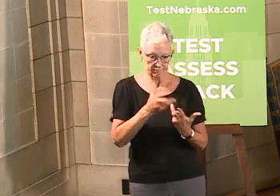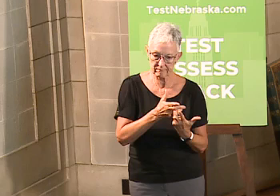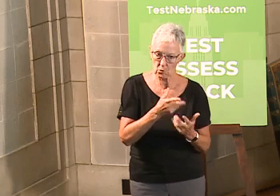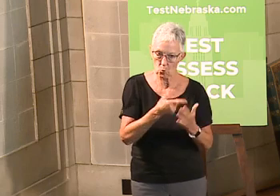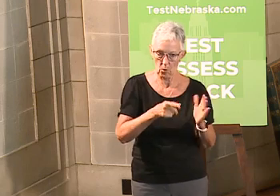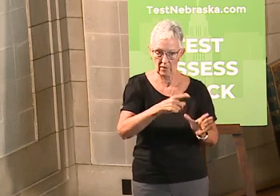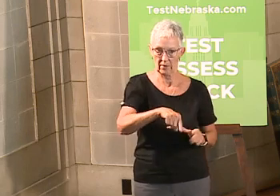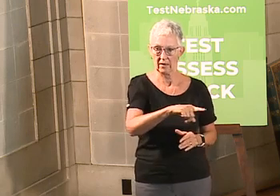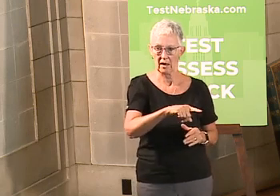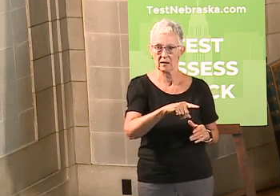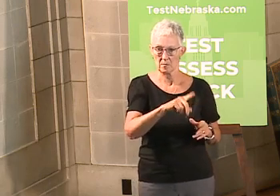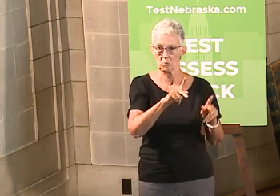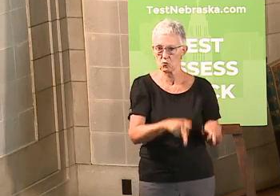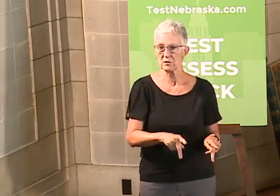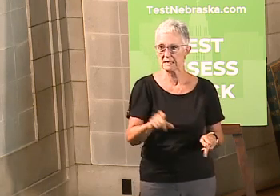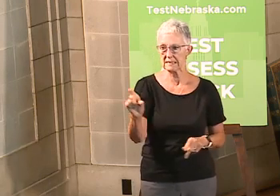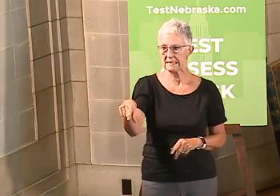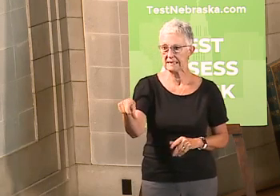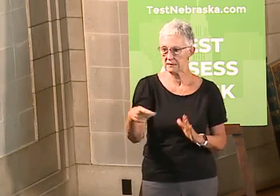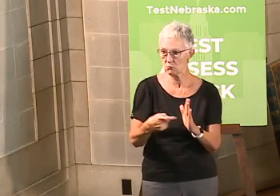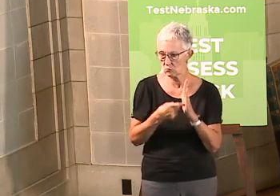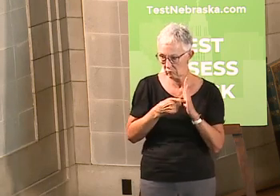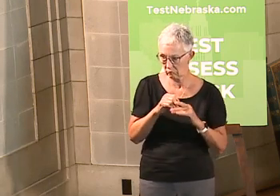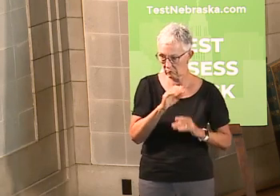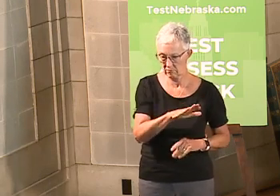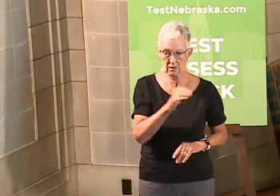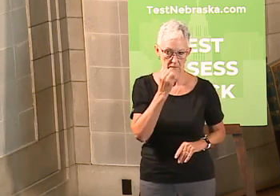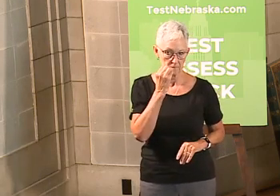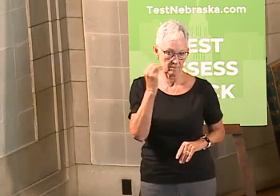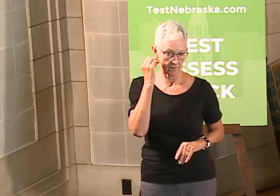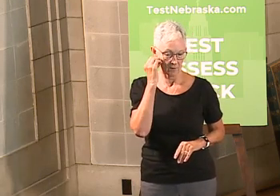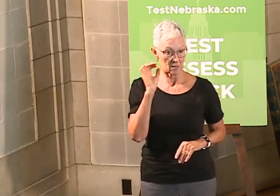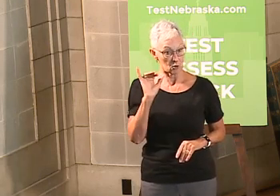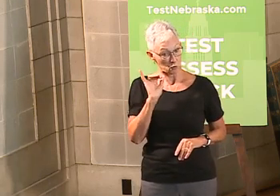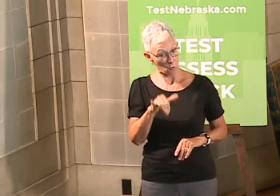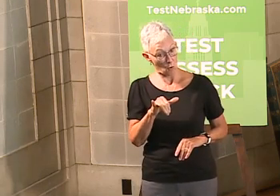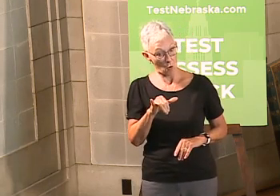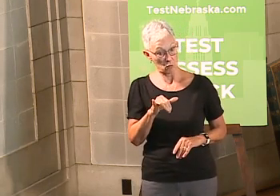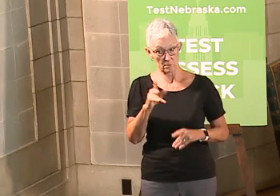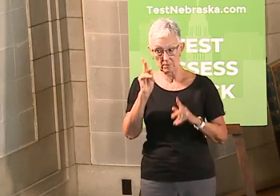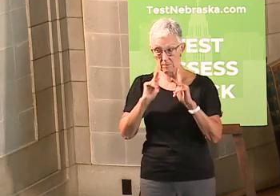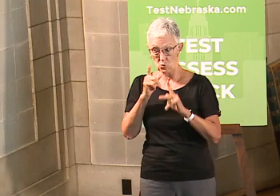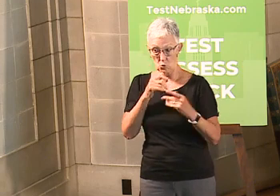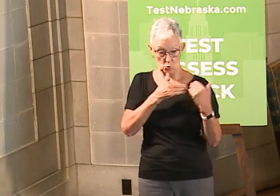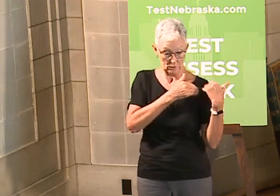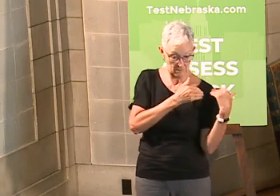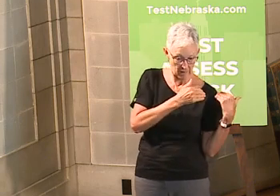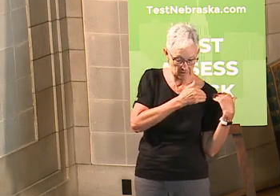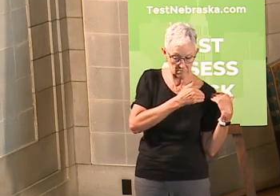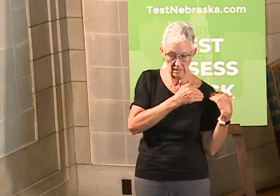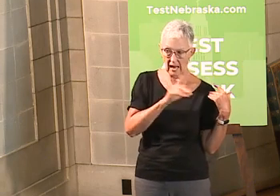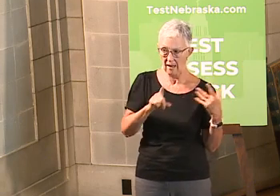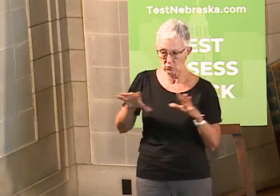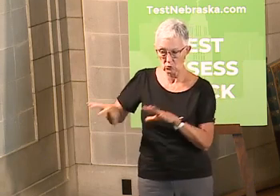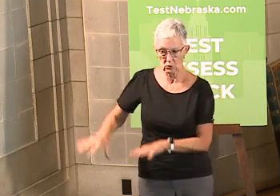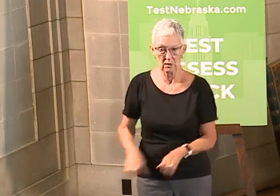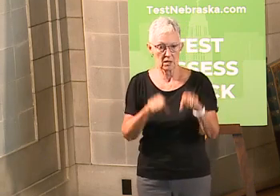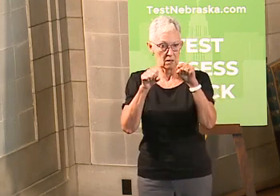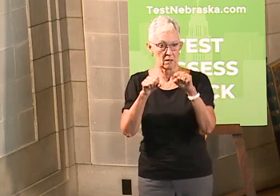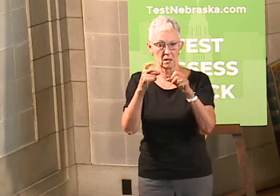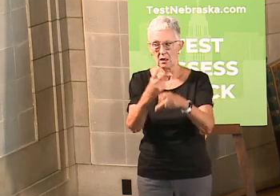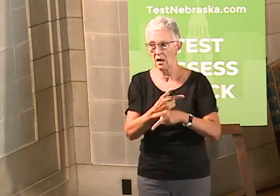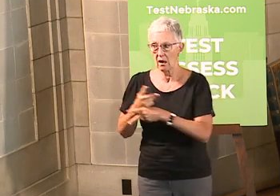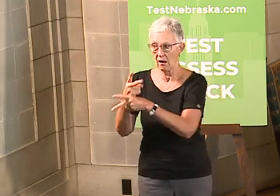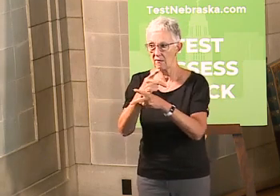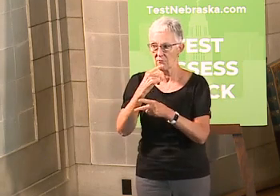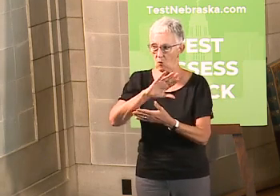more. In most cases, military caregivers do all this while assuming responsibility for the entire household, cooking,